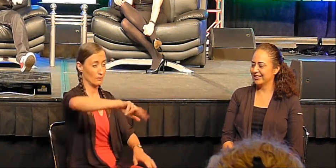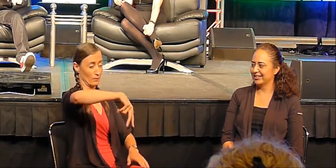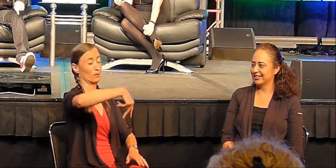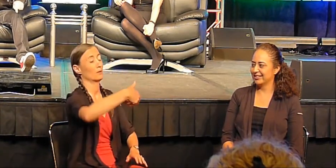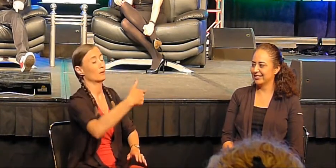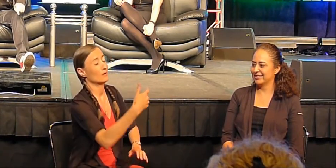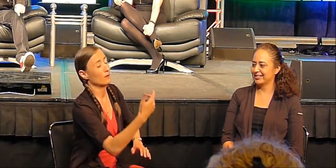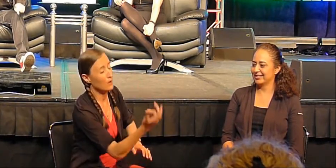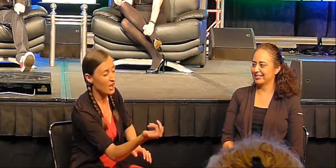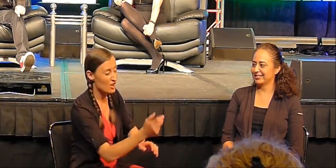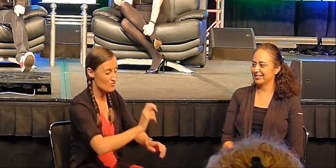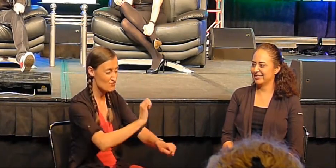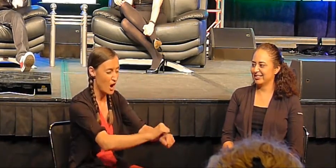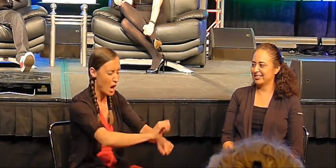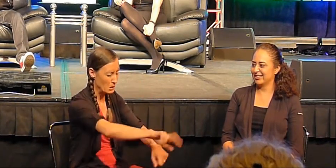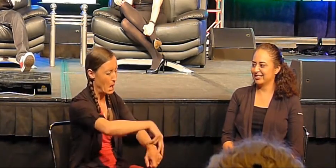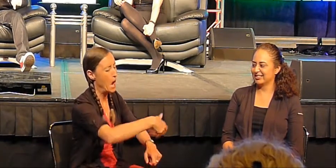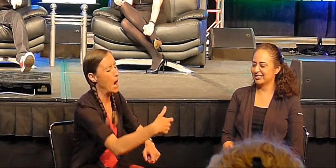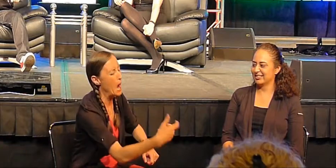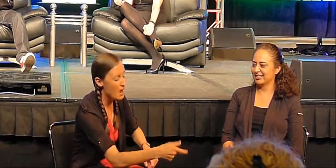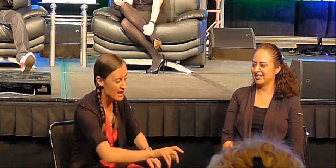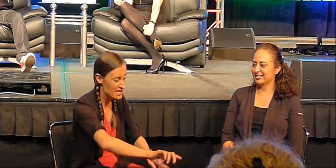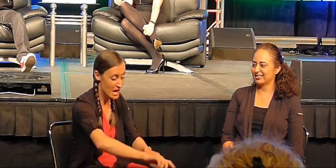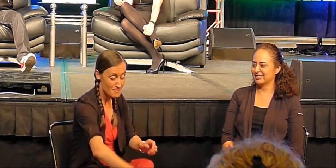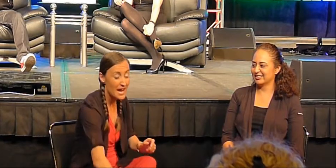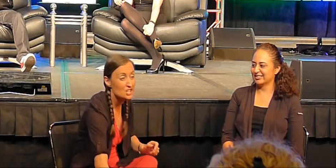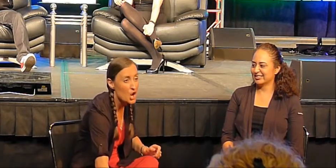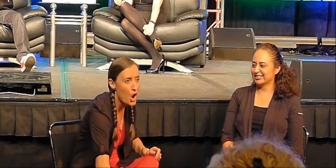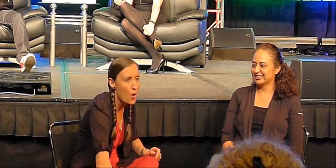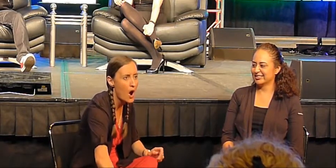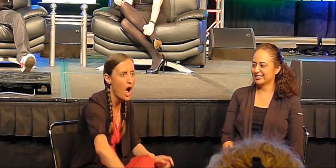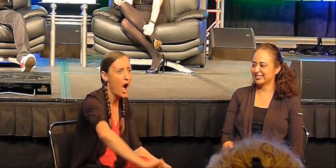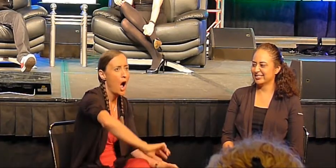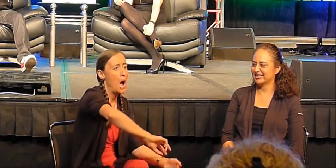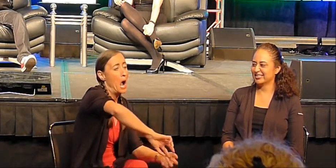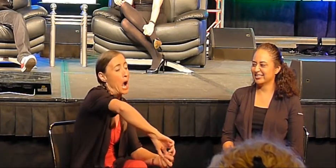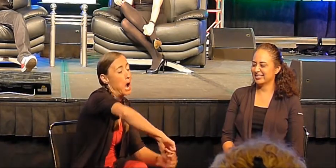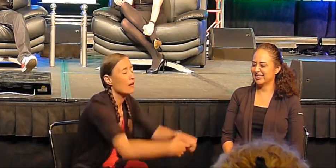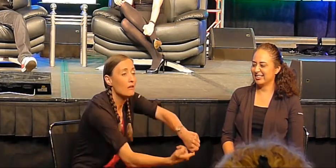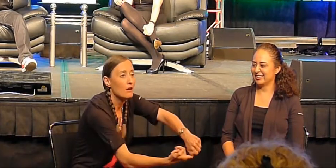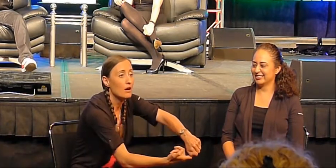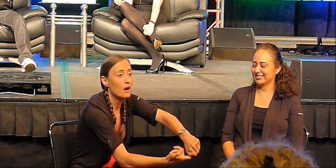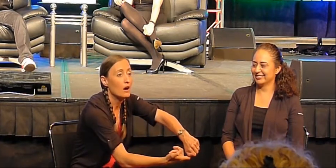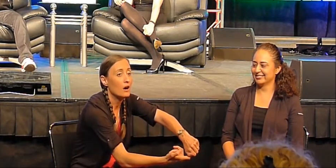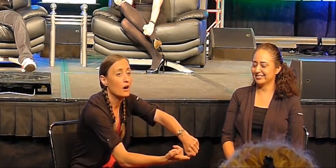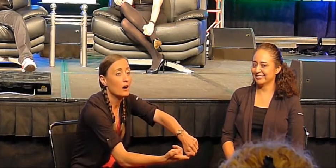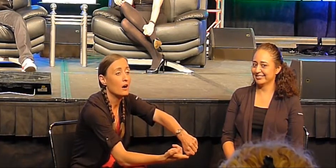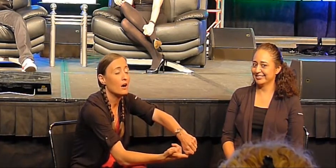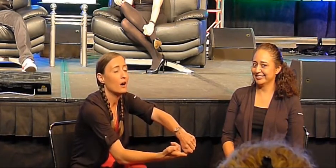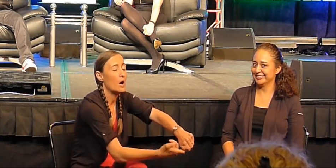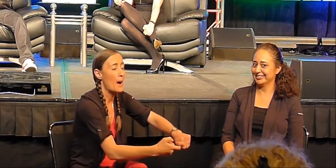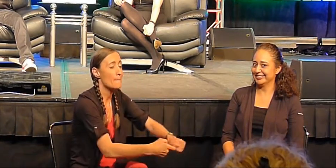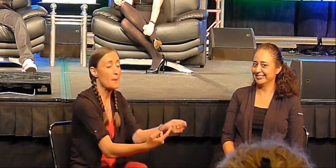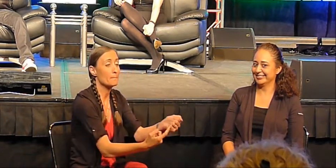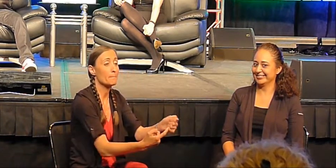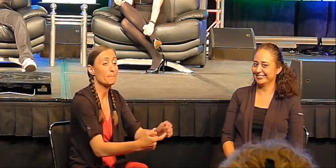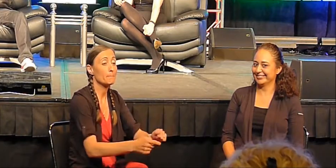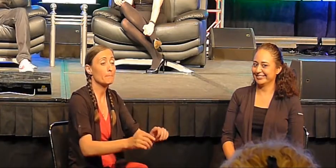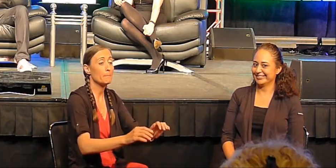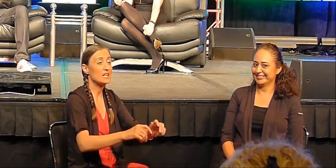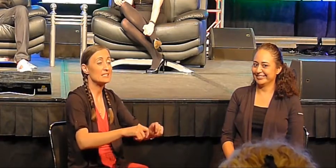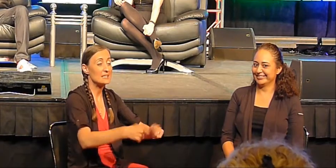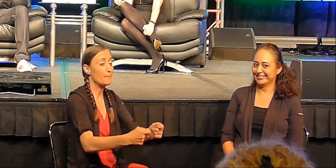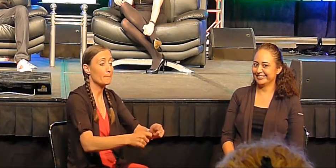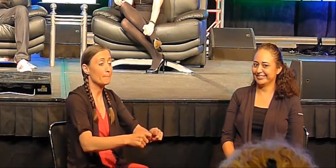caught my big left toe between the clutch pedal and the rock, and it just snapped like that. Just like that. And